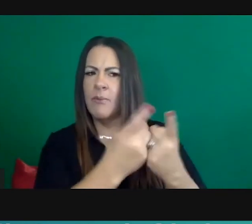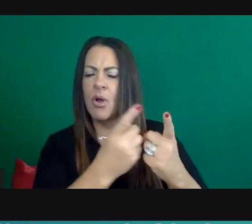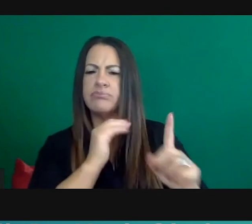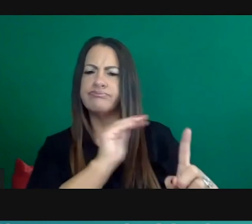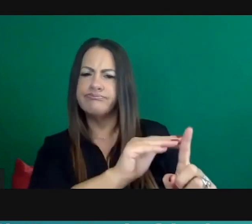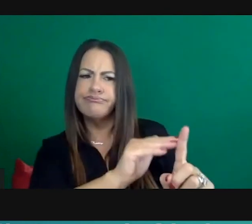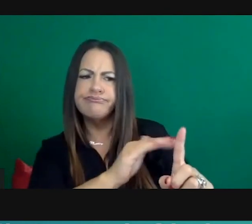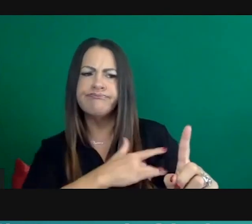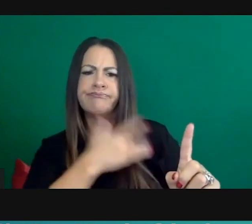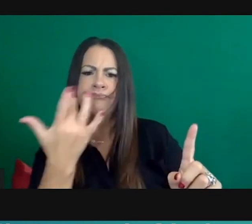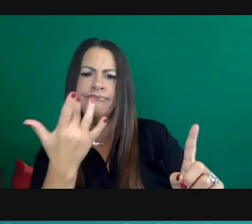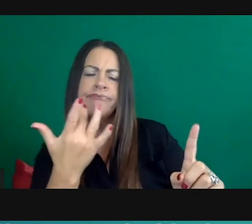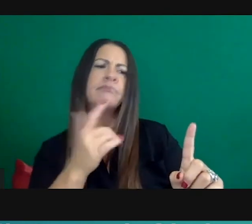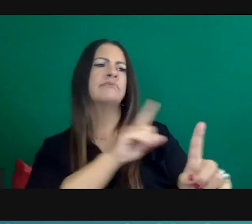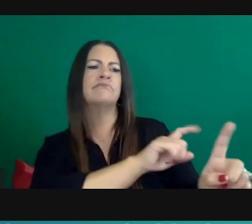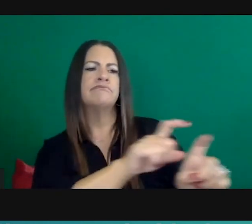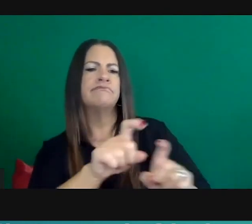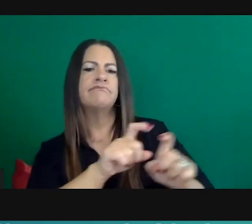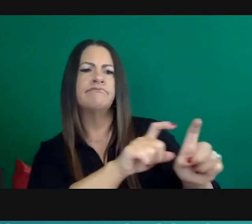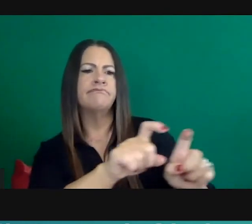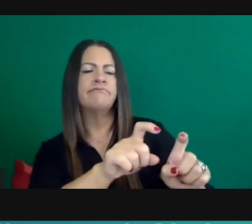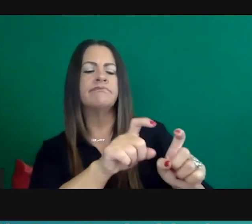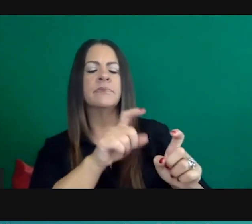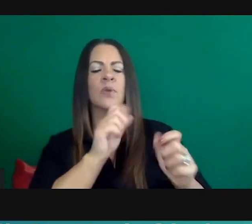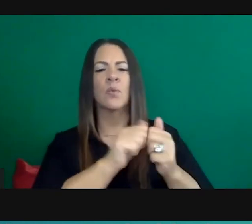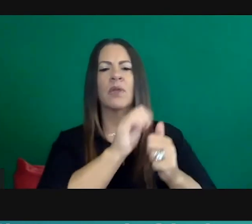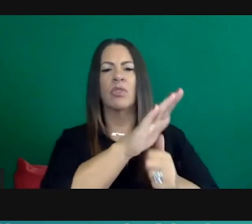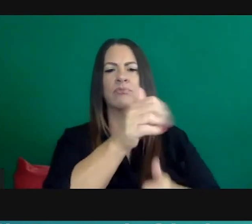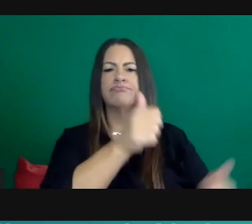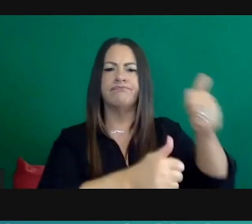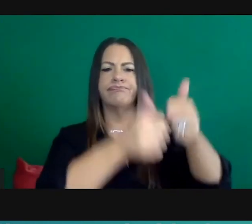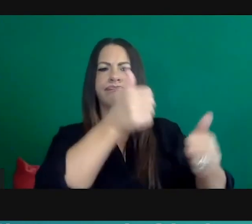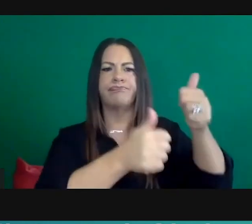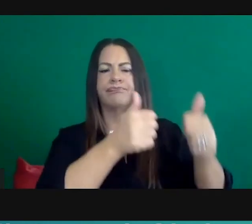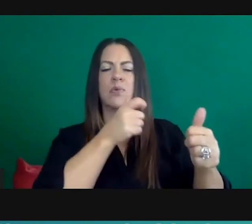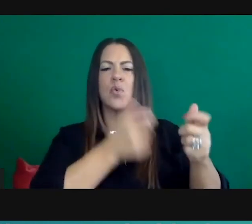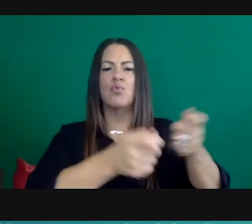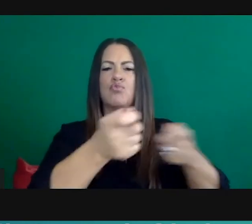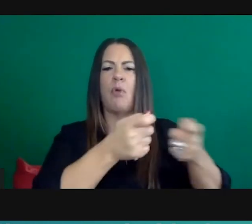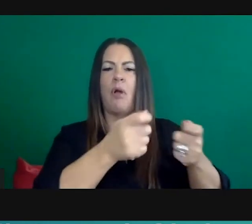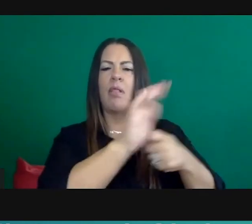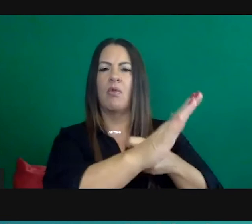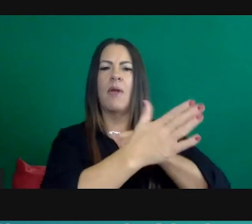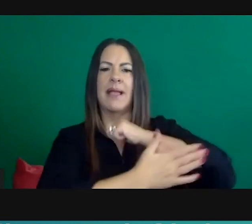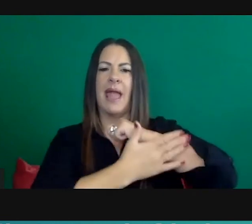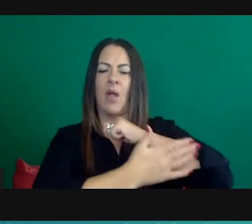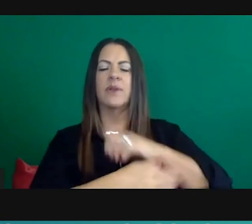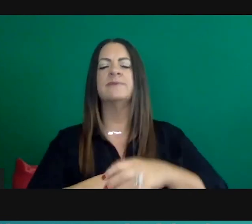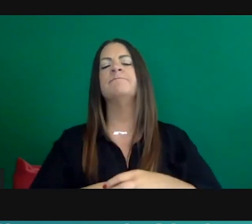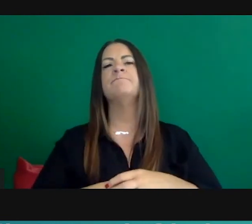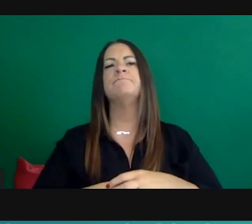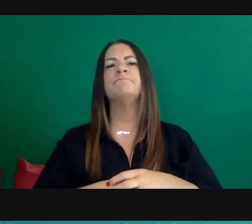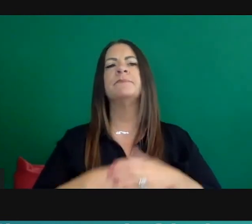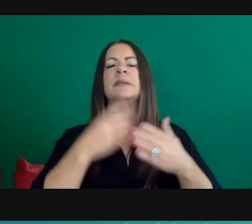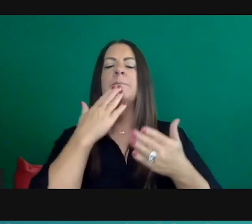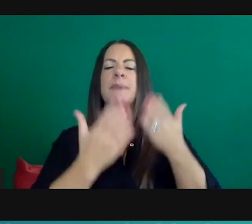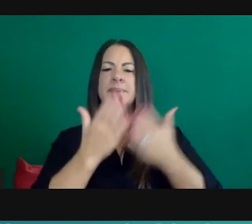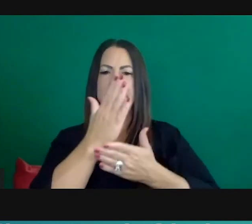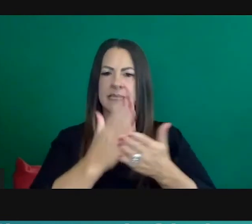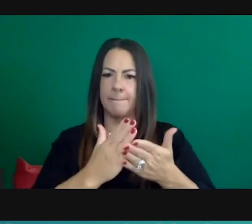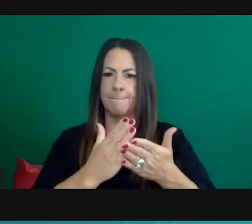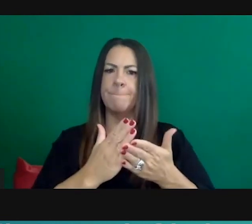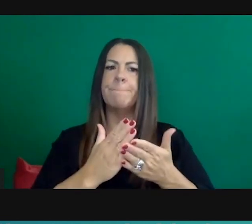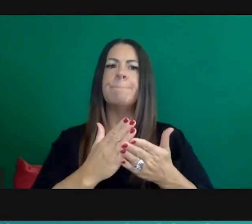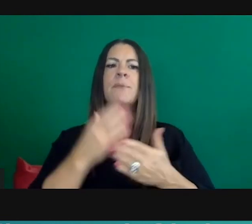supervisors in San Diego County, really trying to dig in and understand what might be attributed to some rise